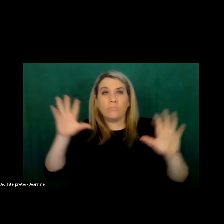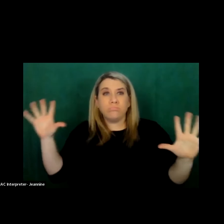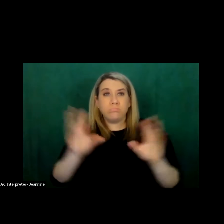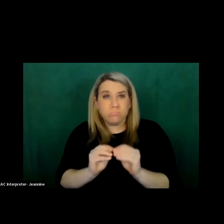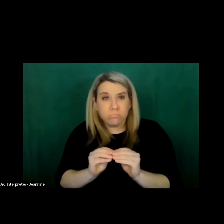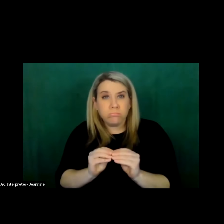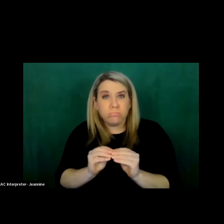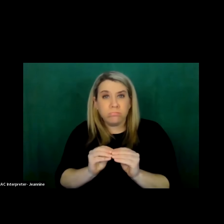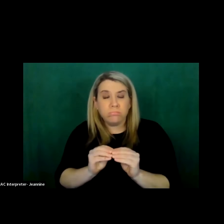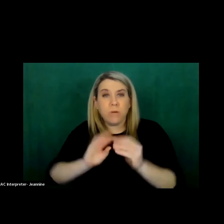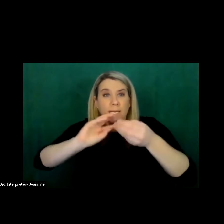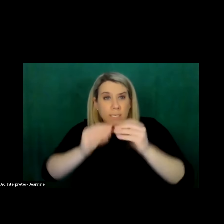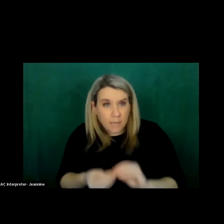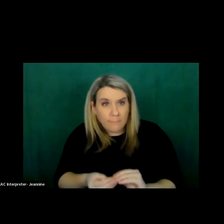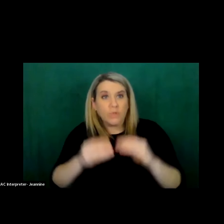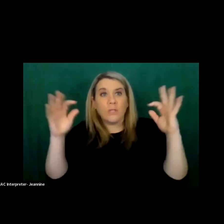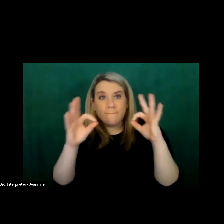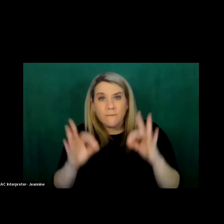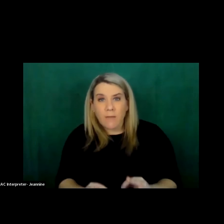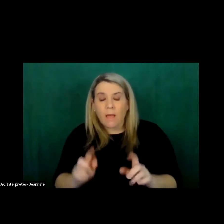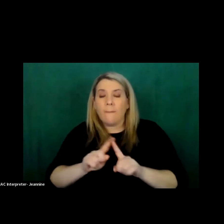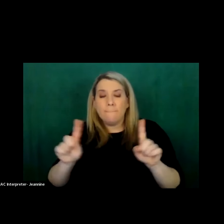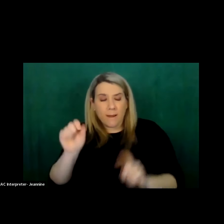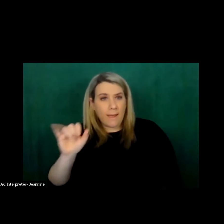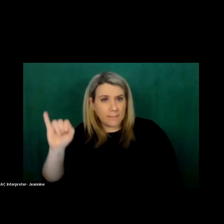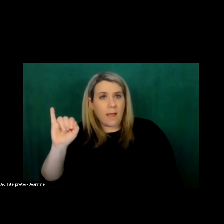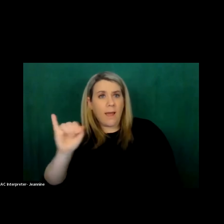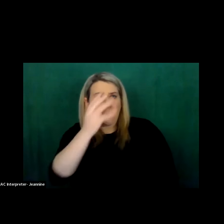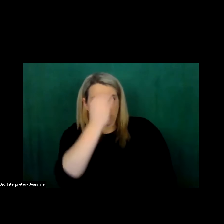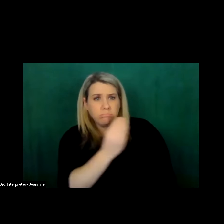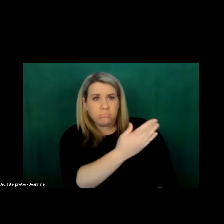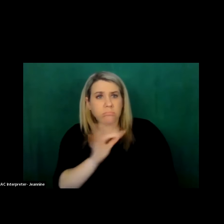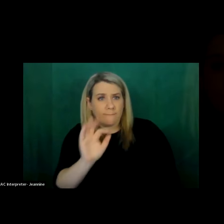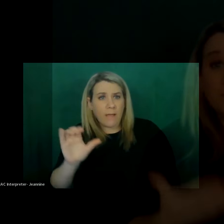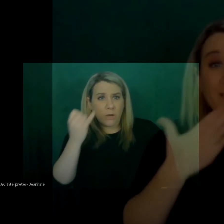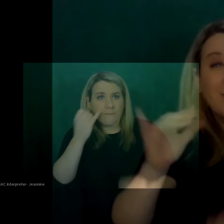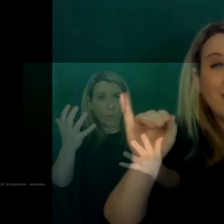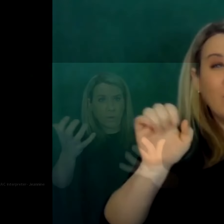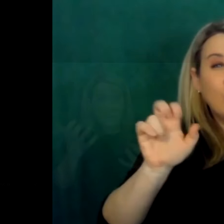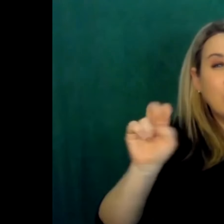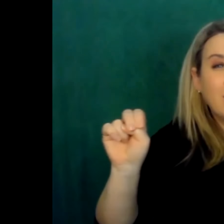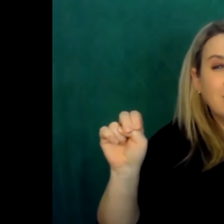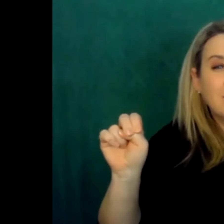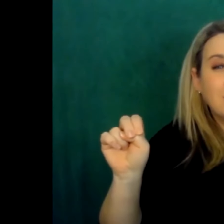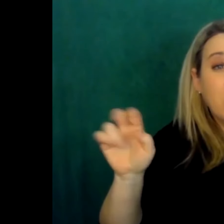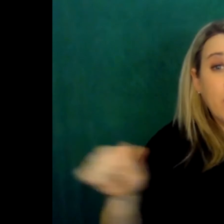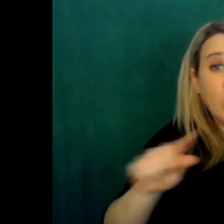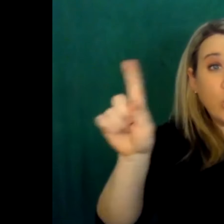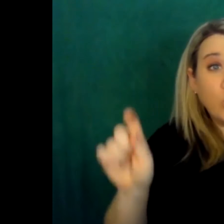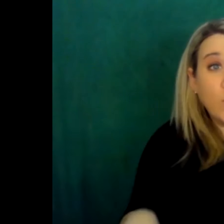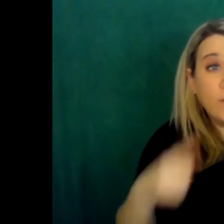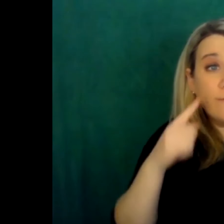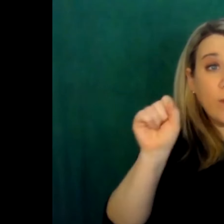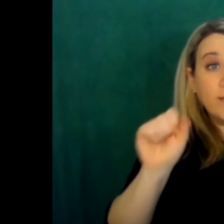but anecdotally, yes, SI leaders can share this feedback if the faculty are interested in it. How about another question for